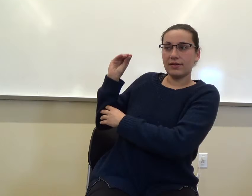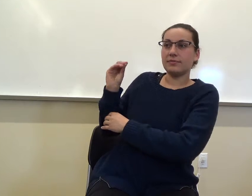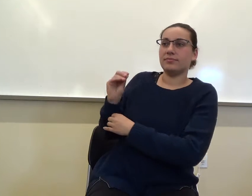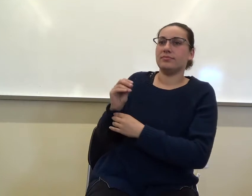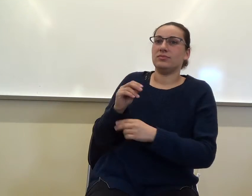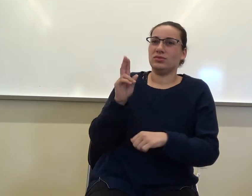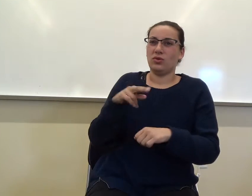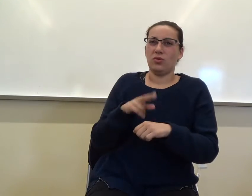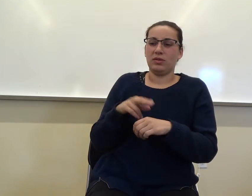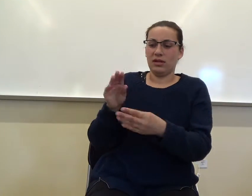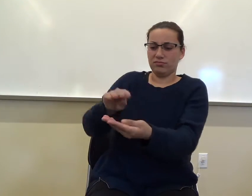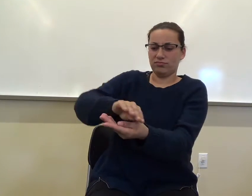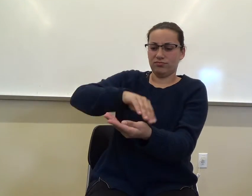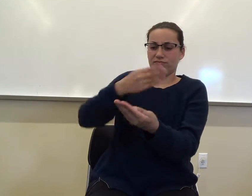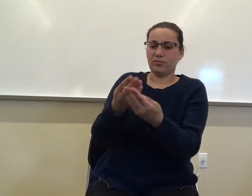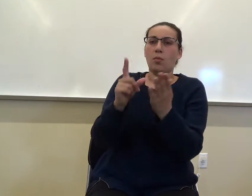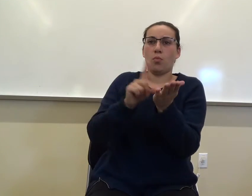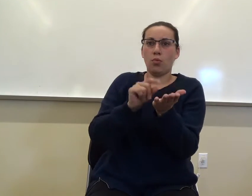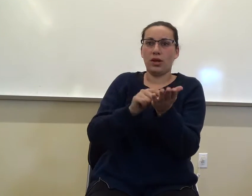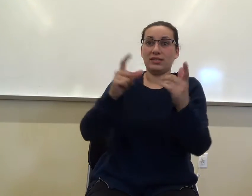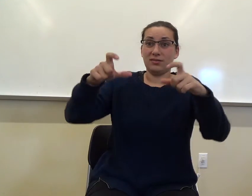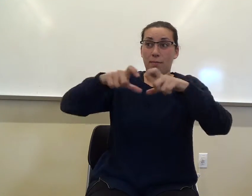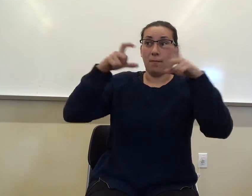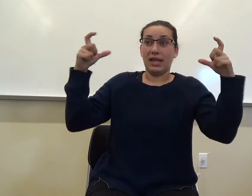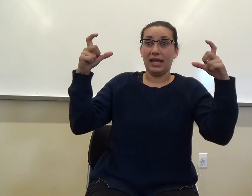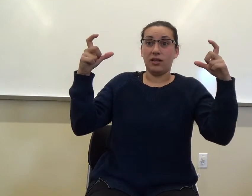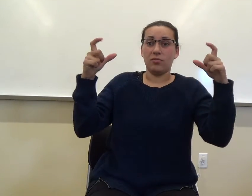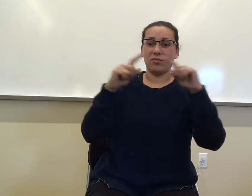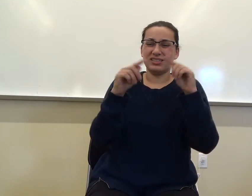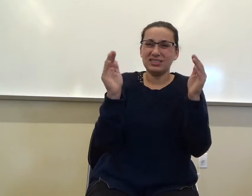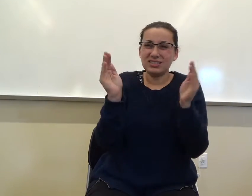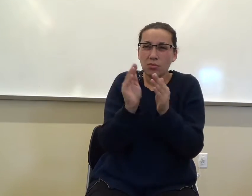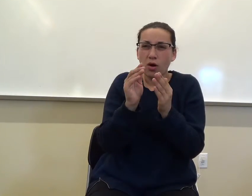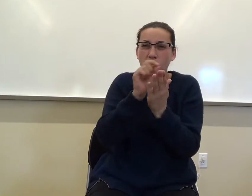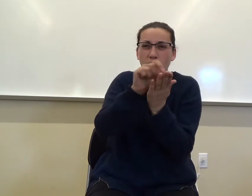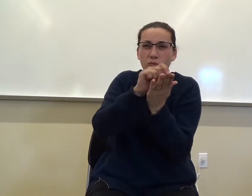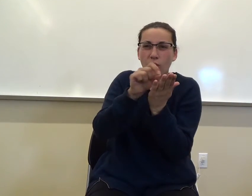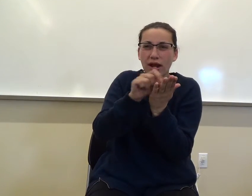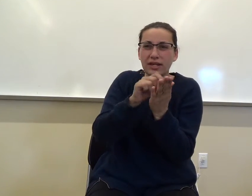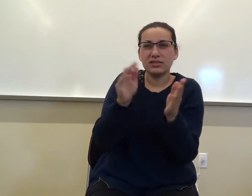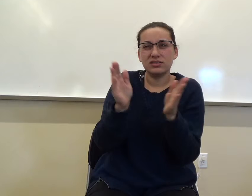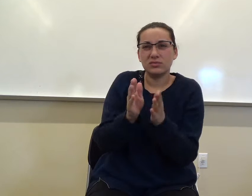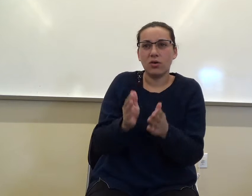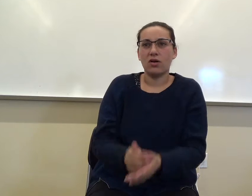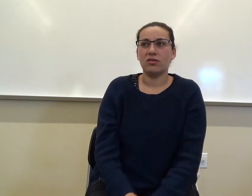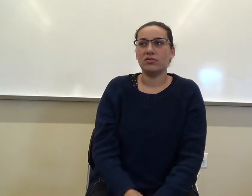turn it around and print it so it's bigger. It's really tiny, but I think you guys can still see it.